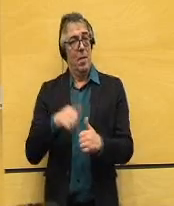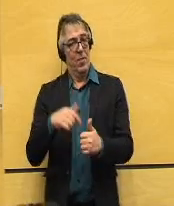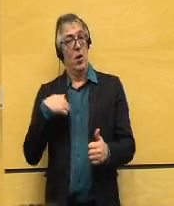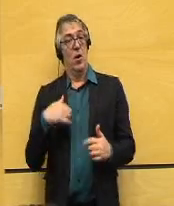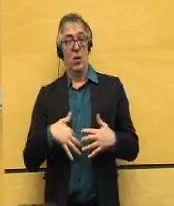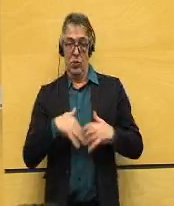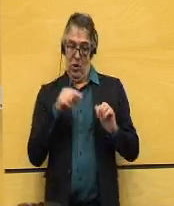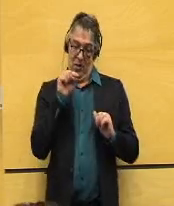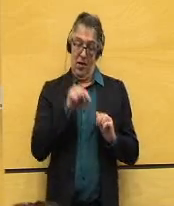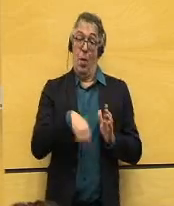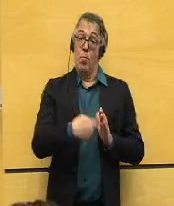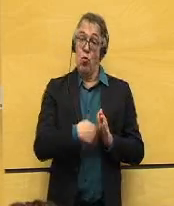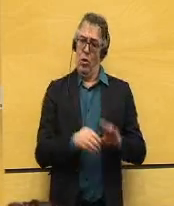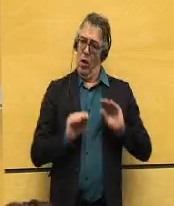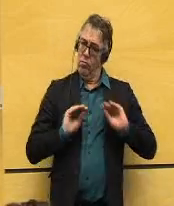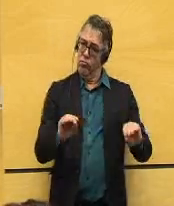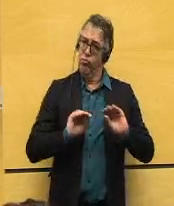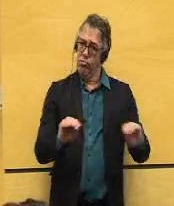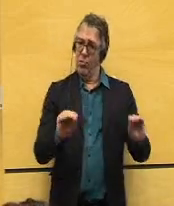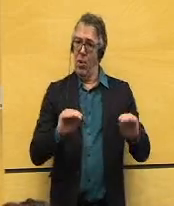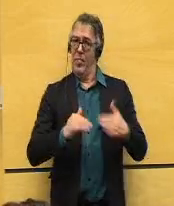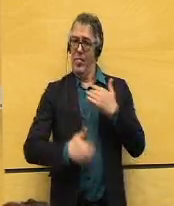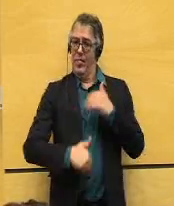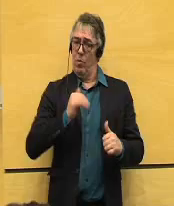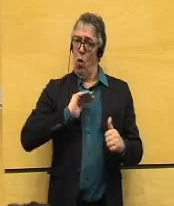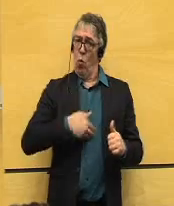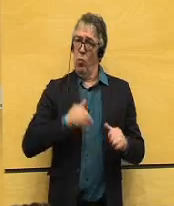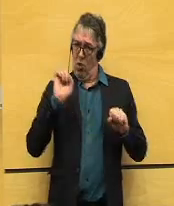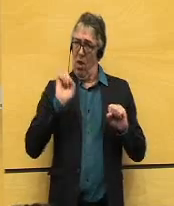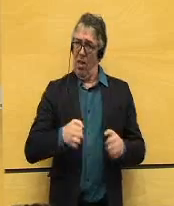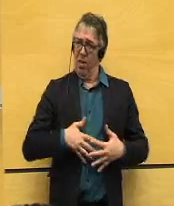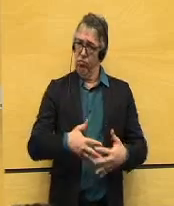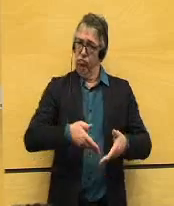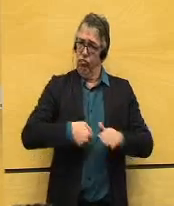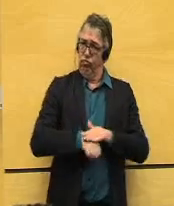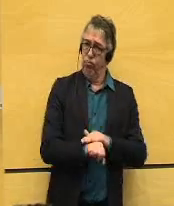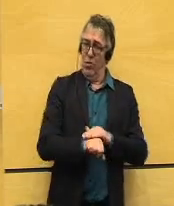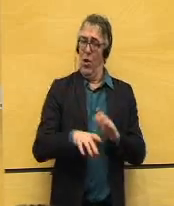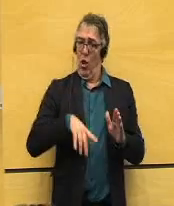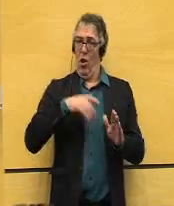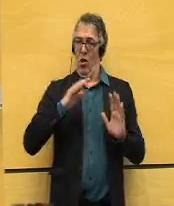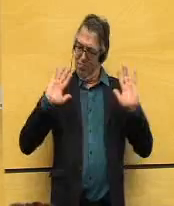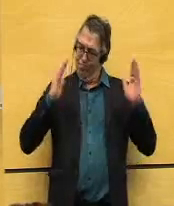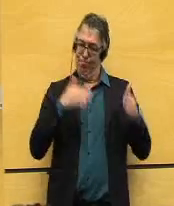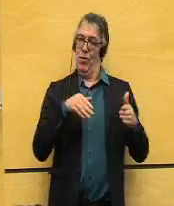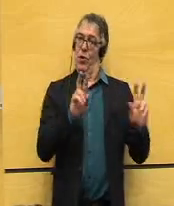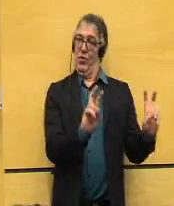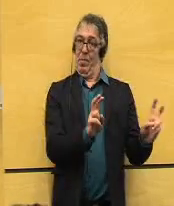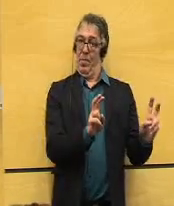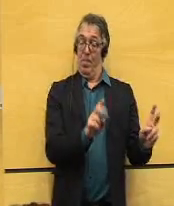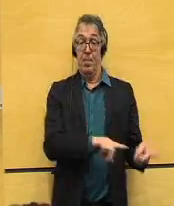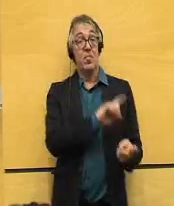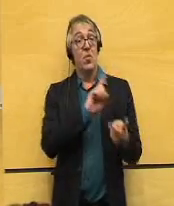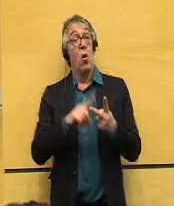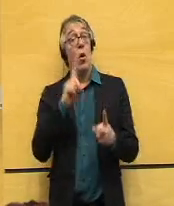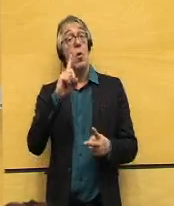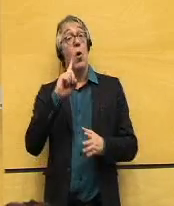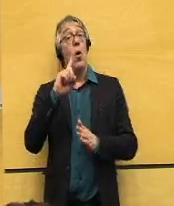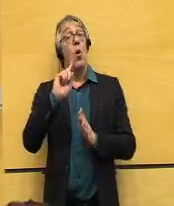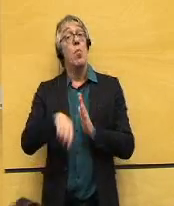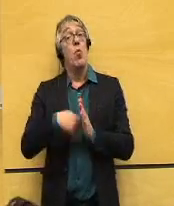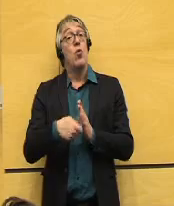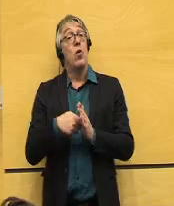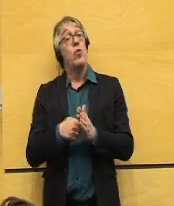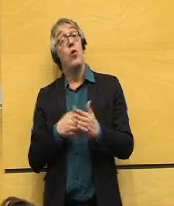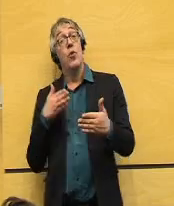the reproductive rights of women with disabilities. And the project on the elimination of